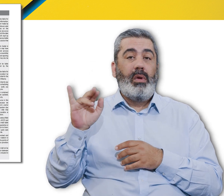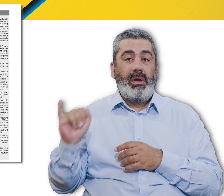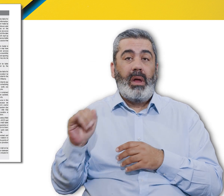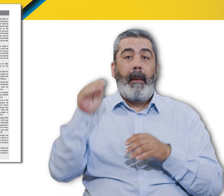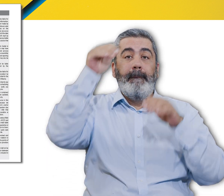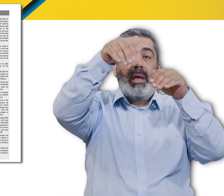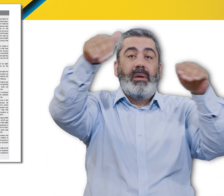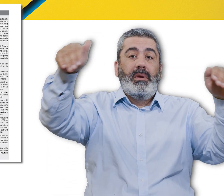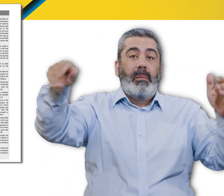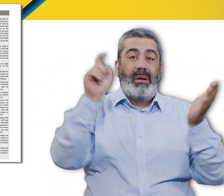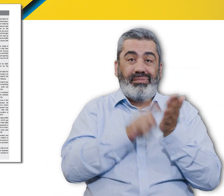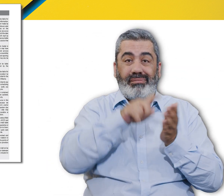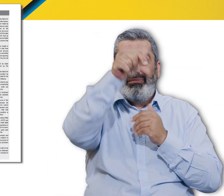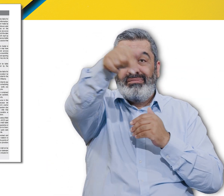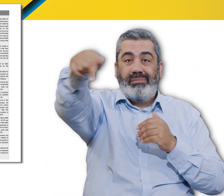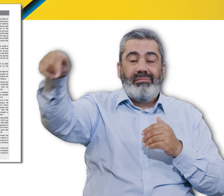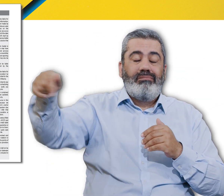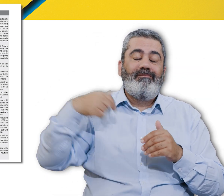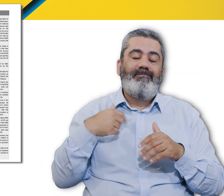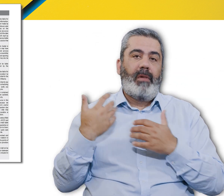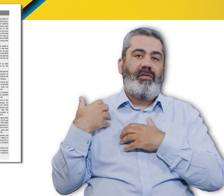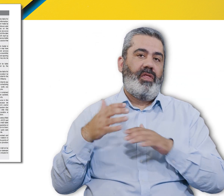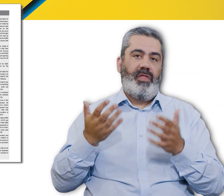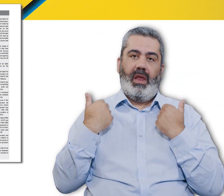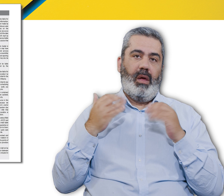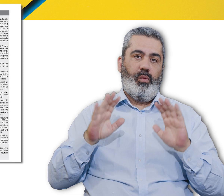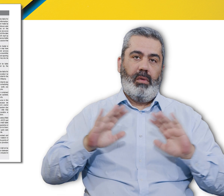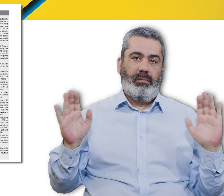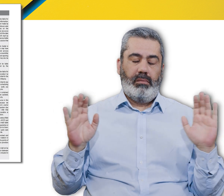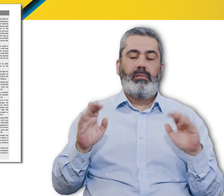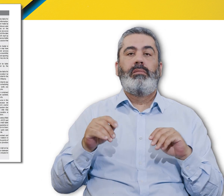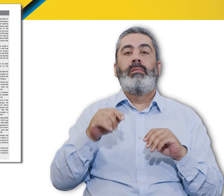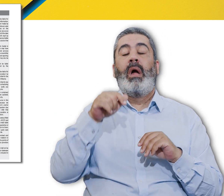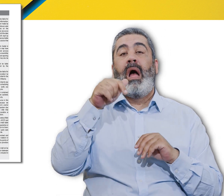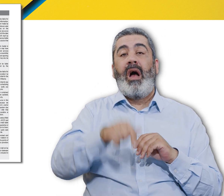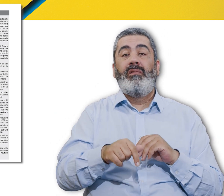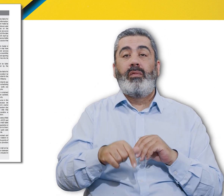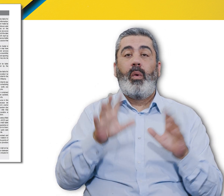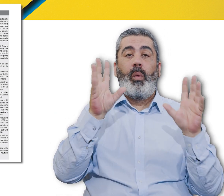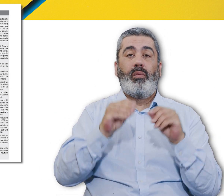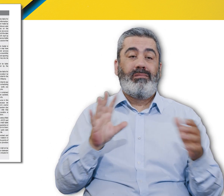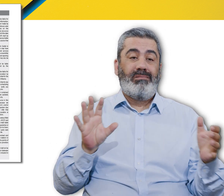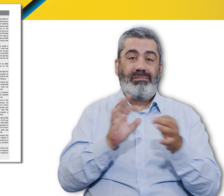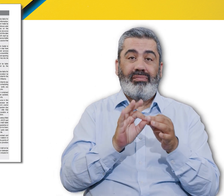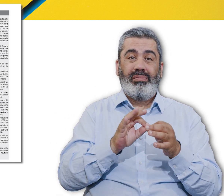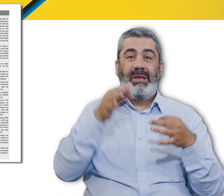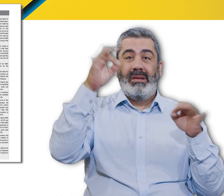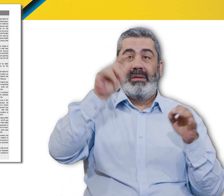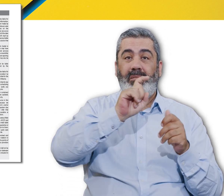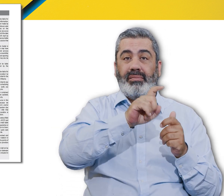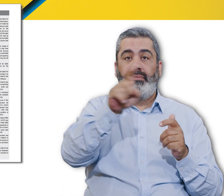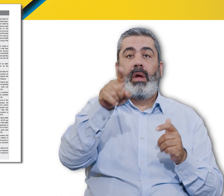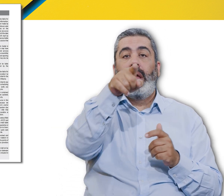can guarantee or promise anything in relation to them. Any connection to third-party websites shall be at your sole